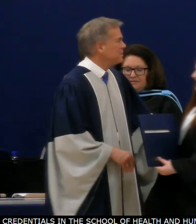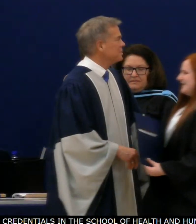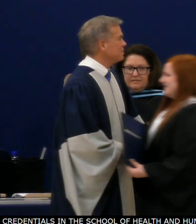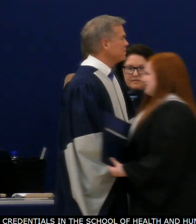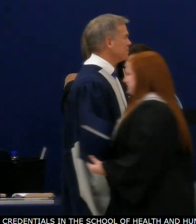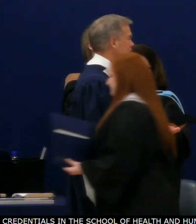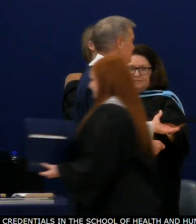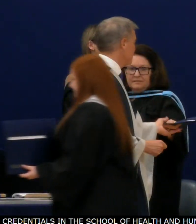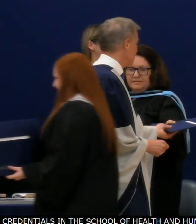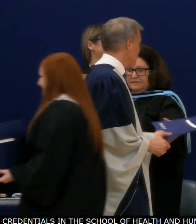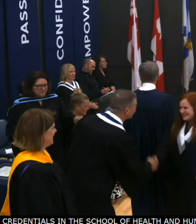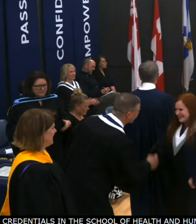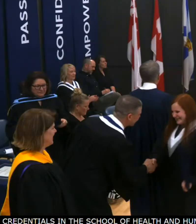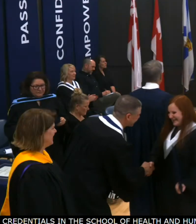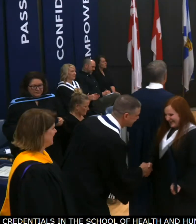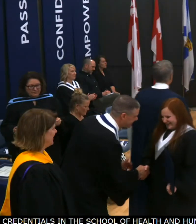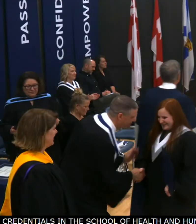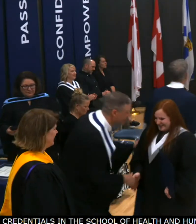Kayla Ranson.